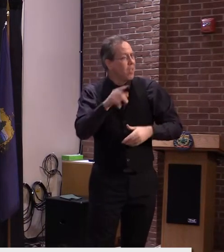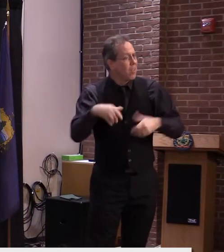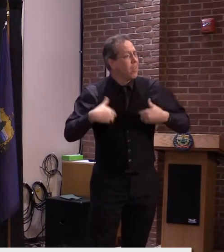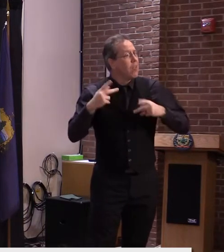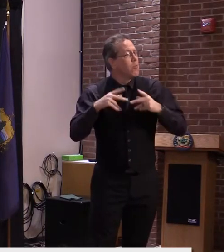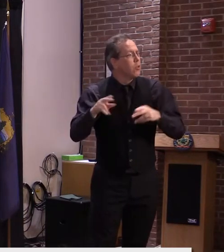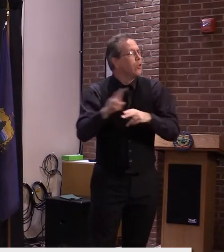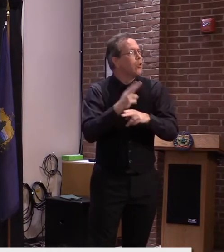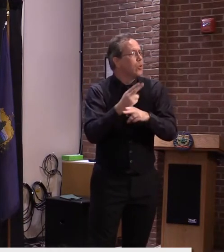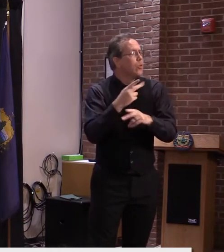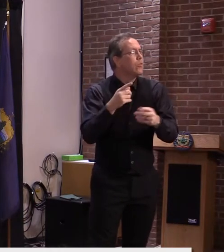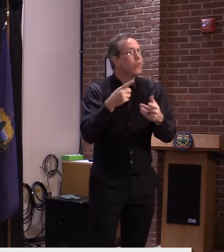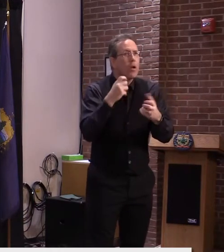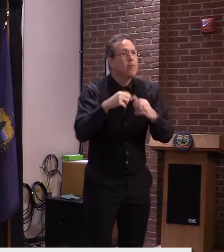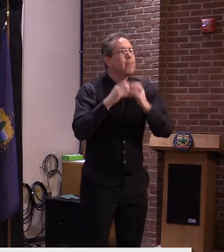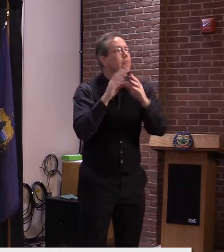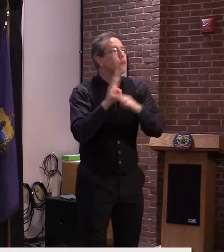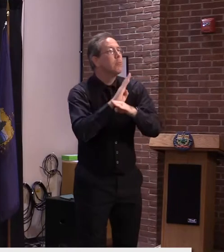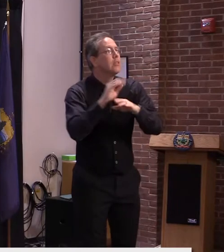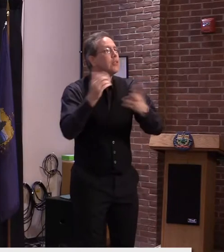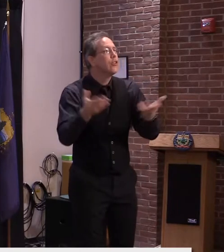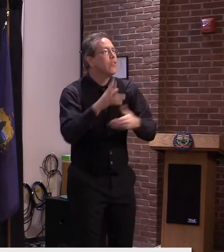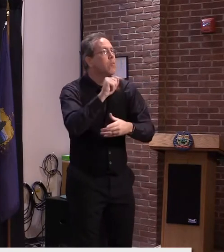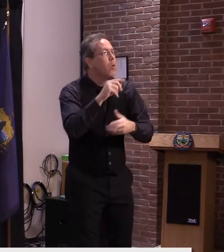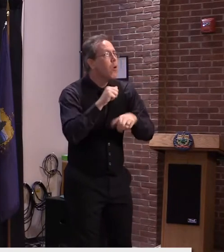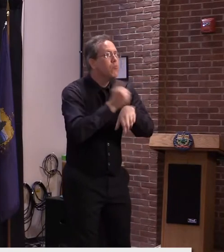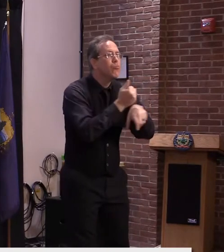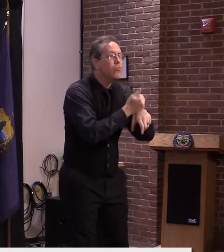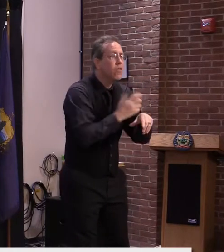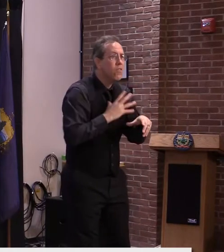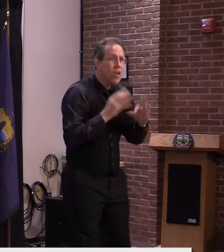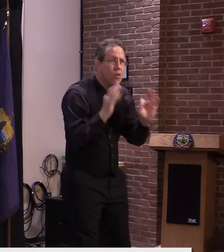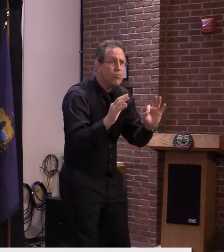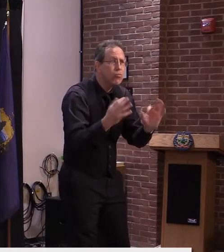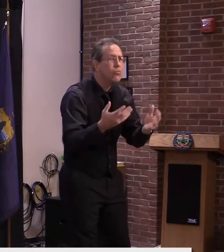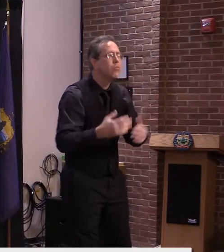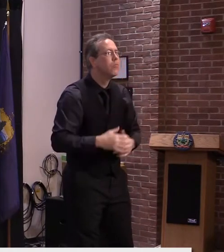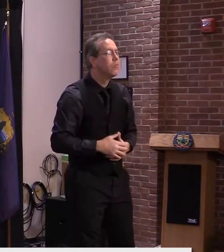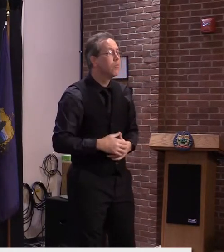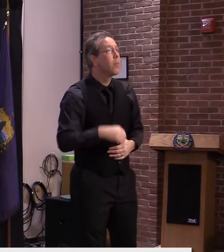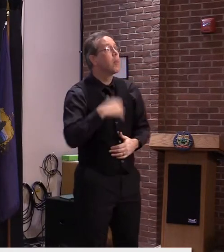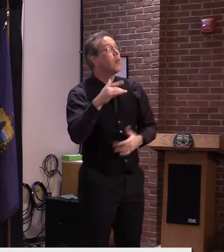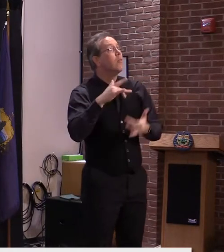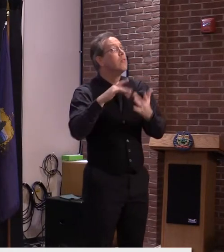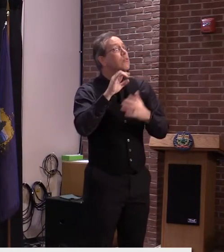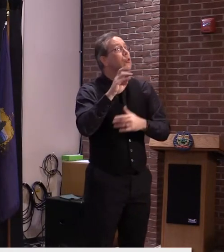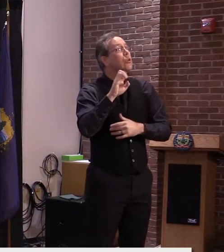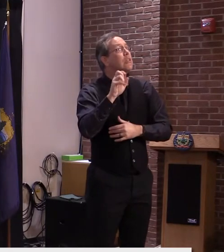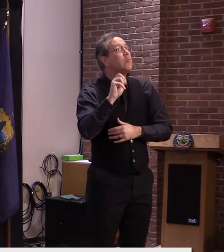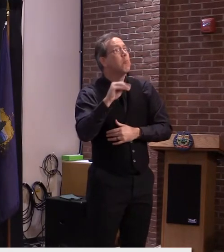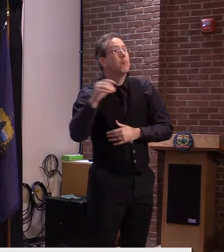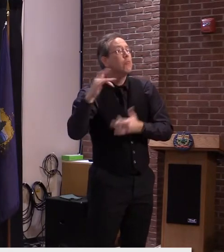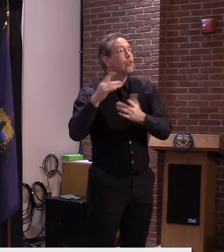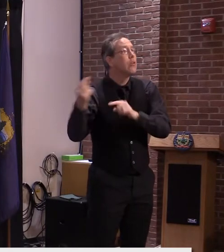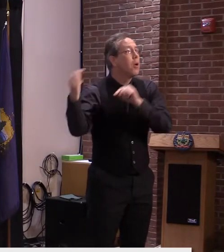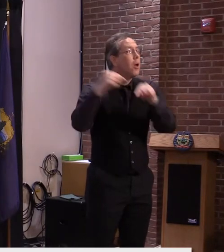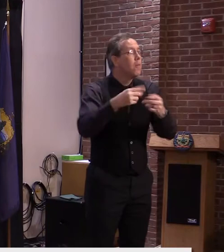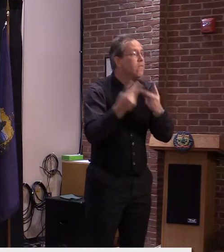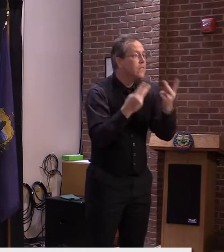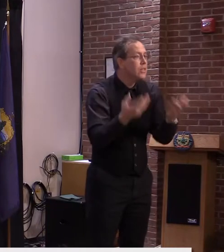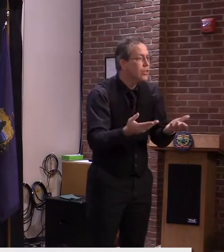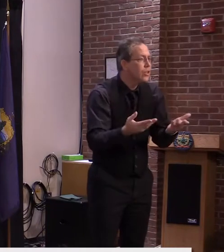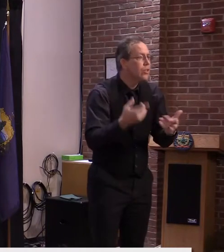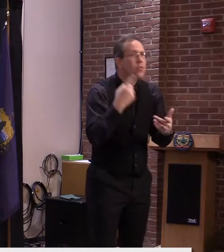Tourism. Cell phones are critical to make reservations, find accommodations, check transportation options, and locate